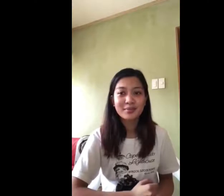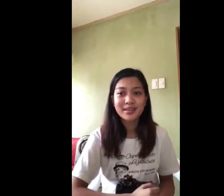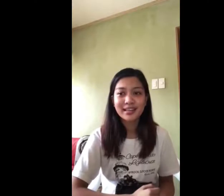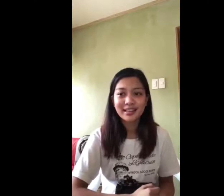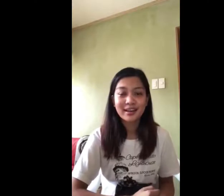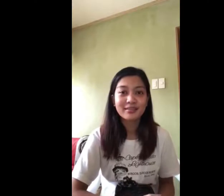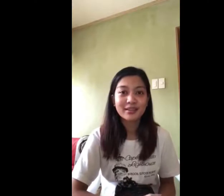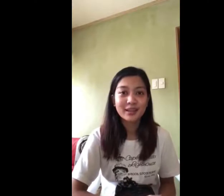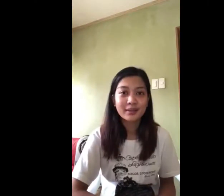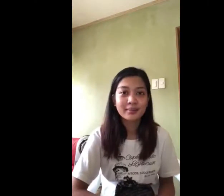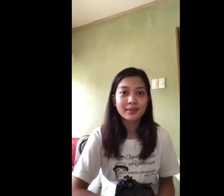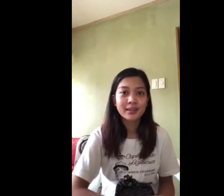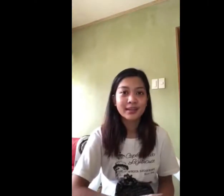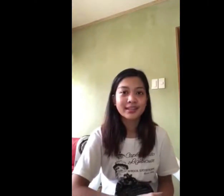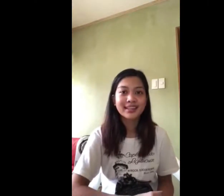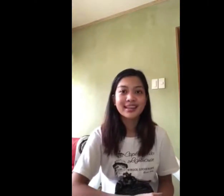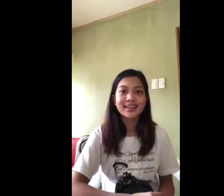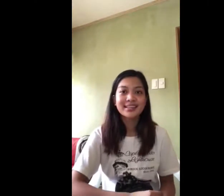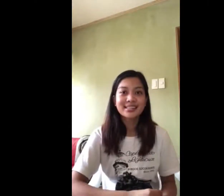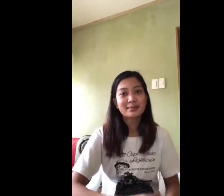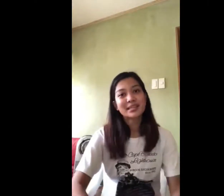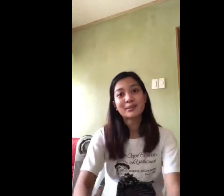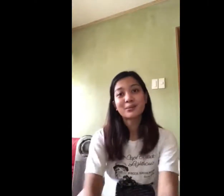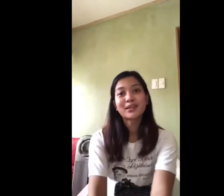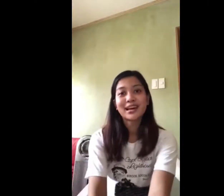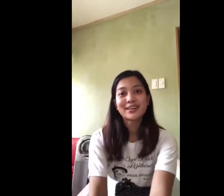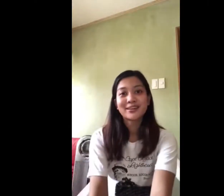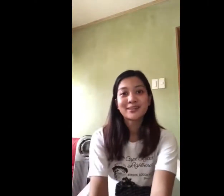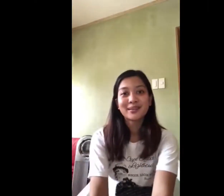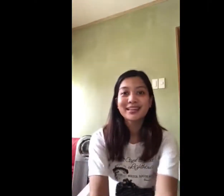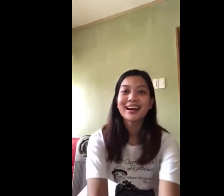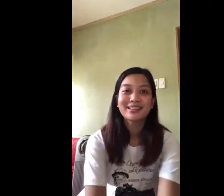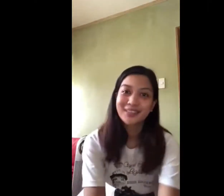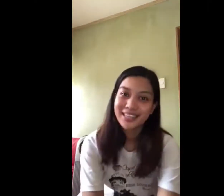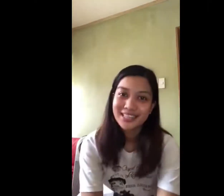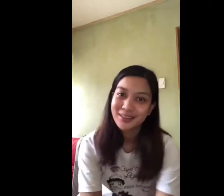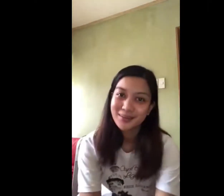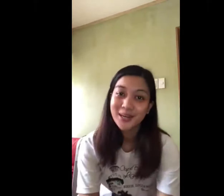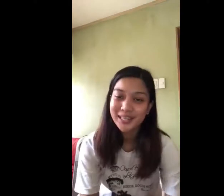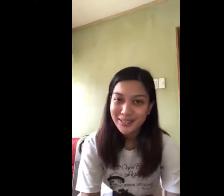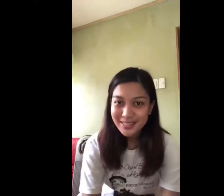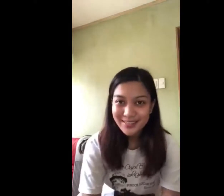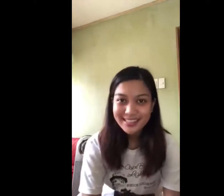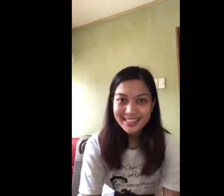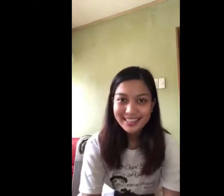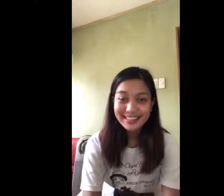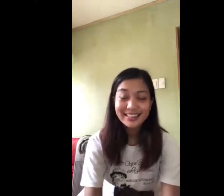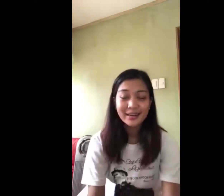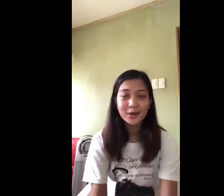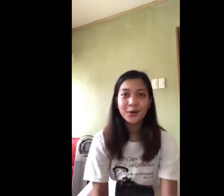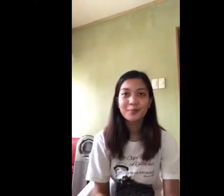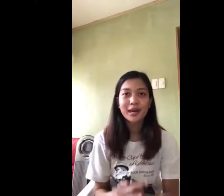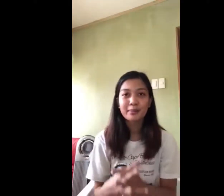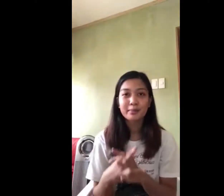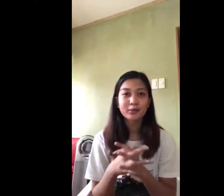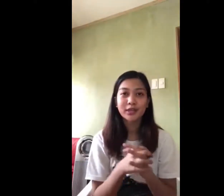for being there for them, and sama-sama po tayong maging advocates for a more inclusive society, and I hope marami po